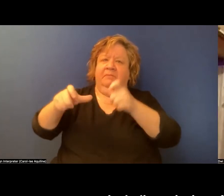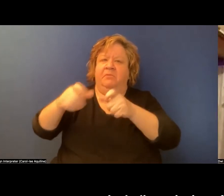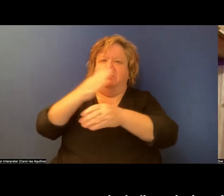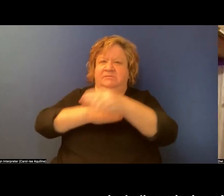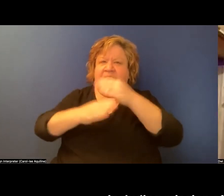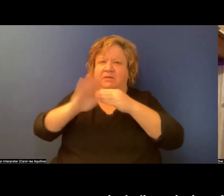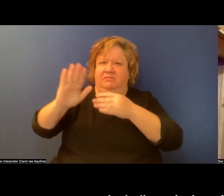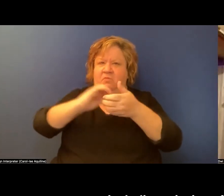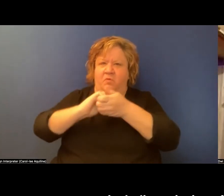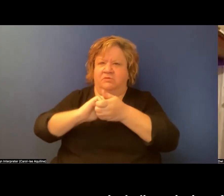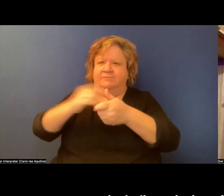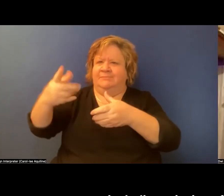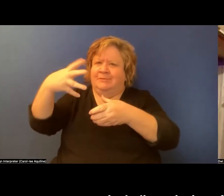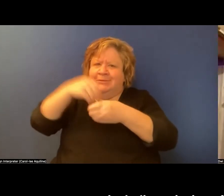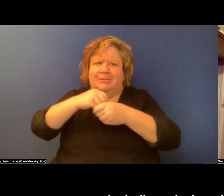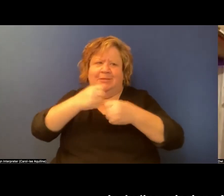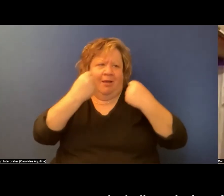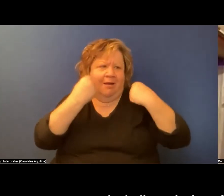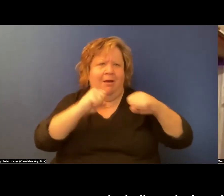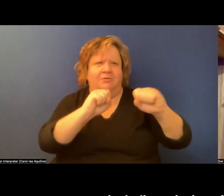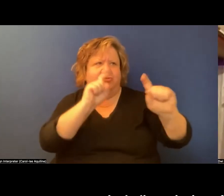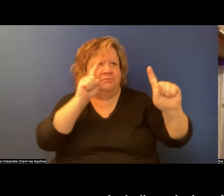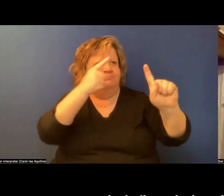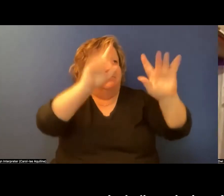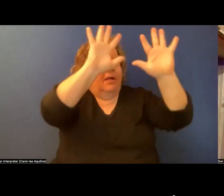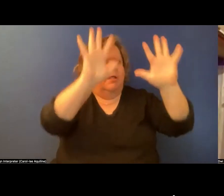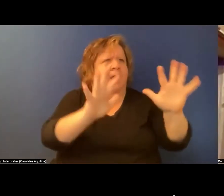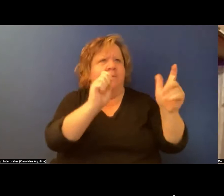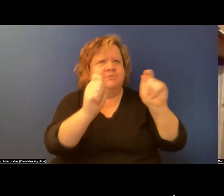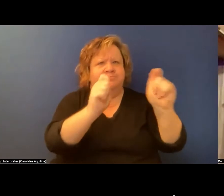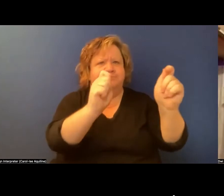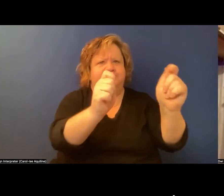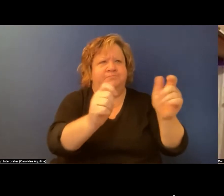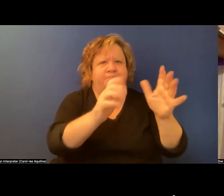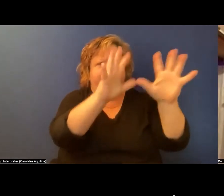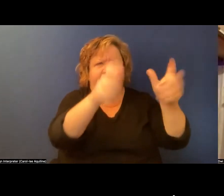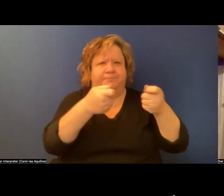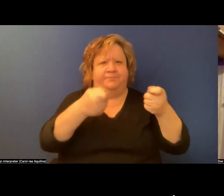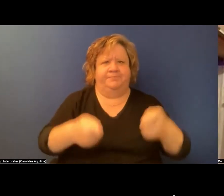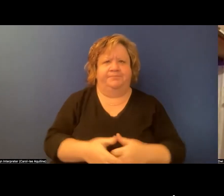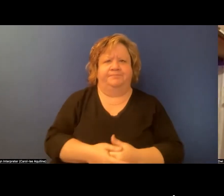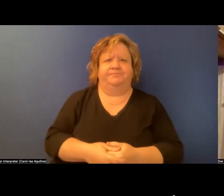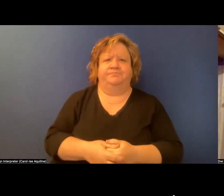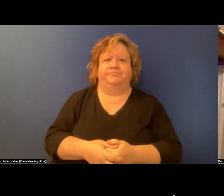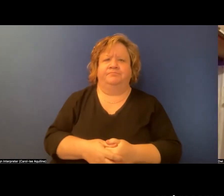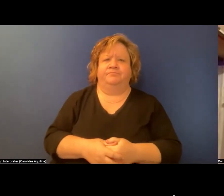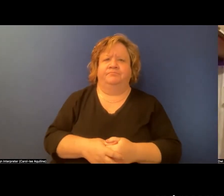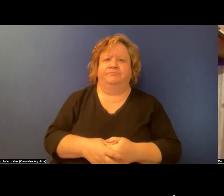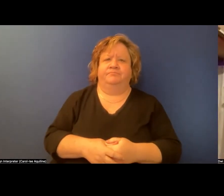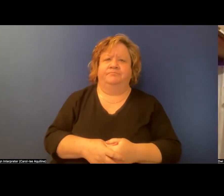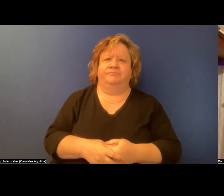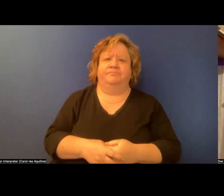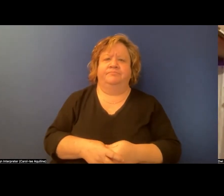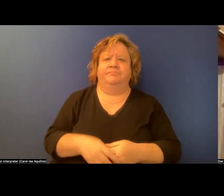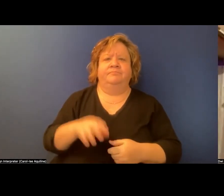efforts during COP26, challenges, achievement, and recommendation, and how we can move forward.